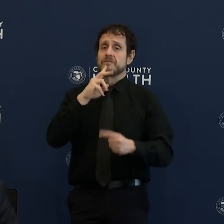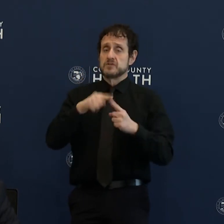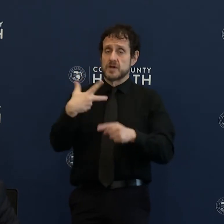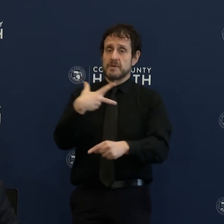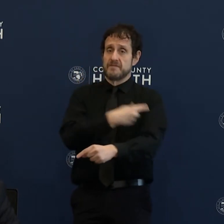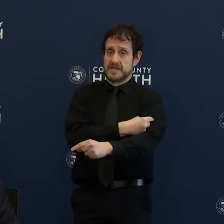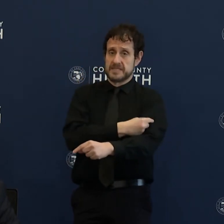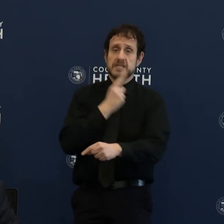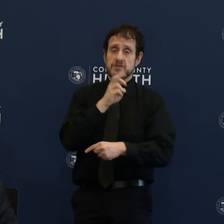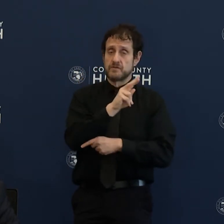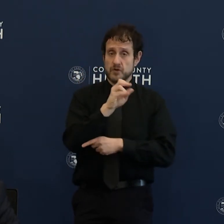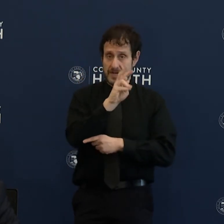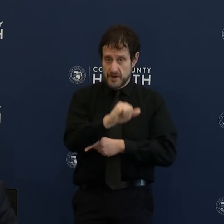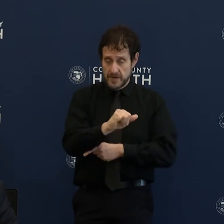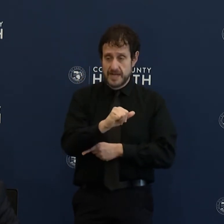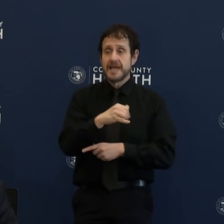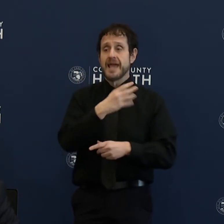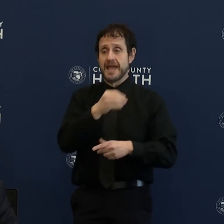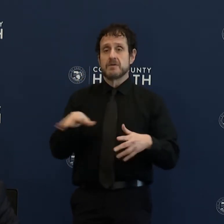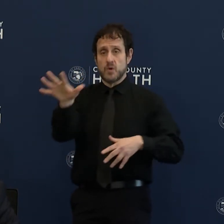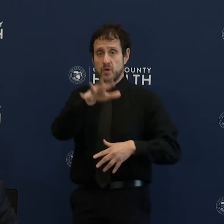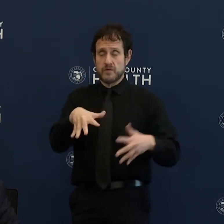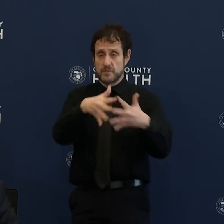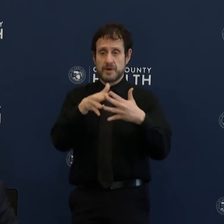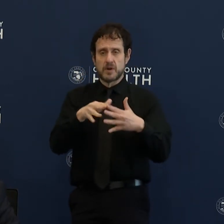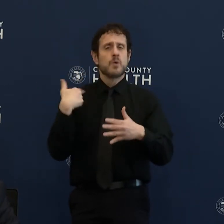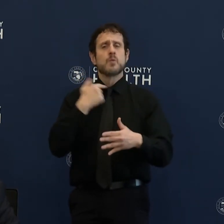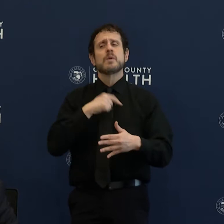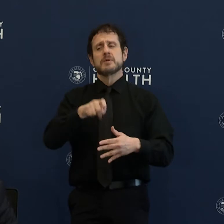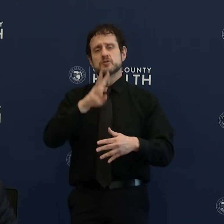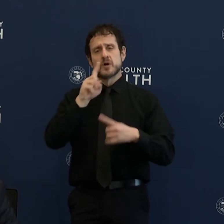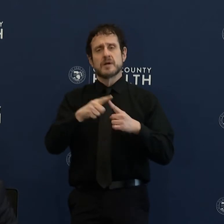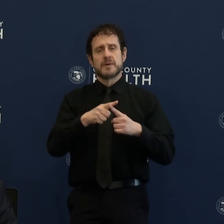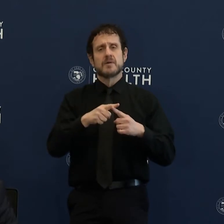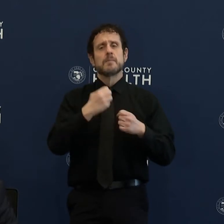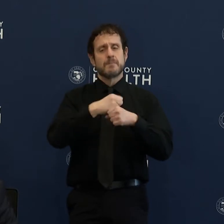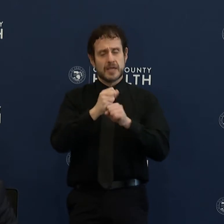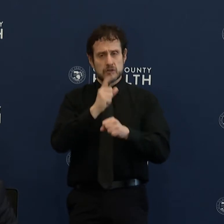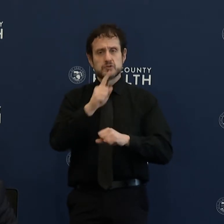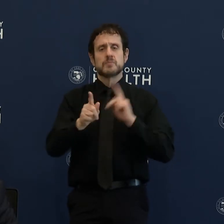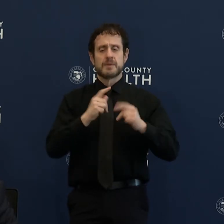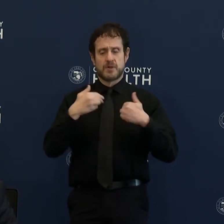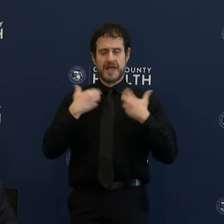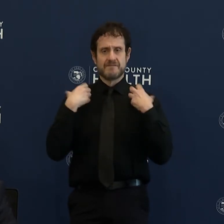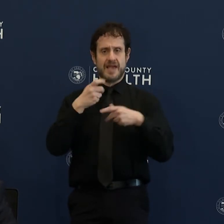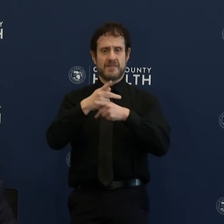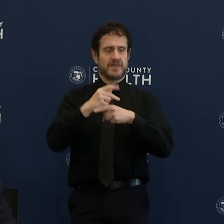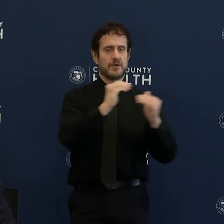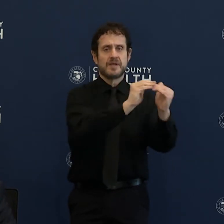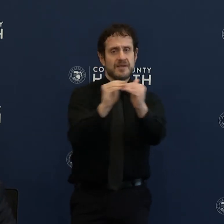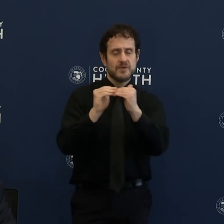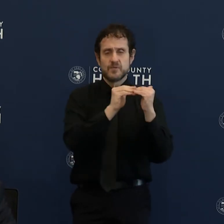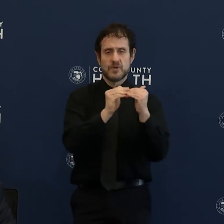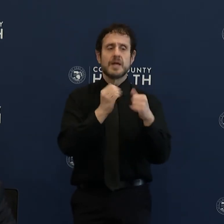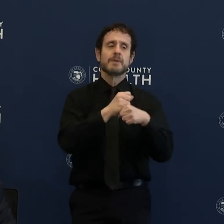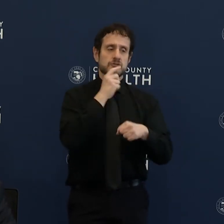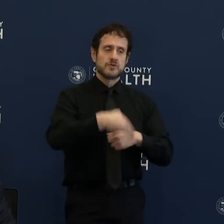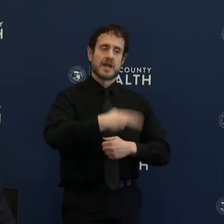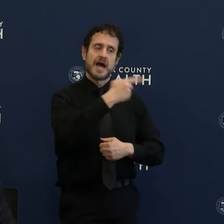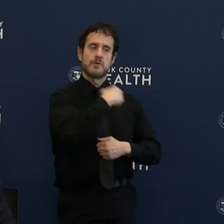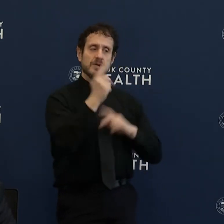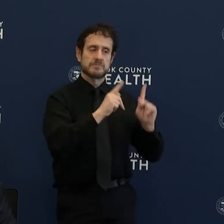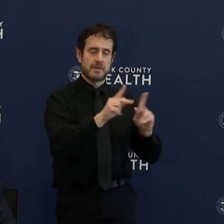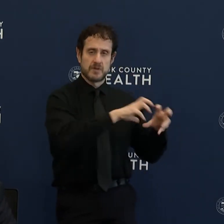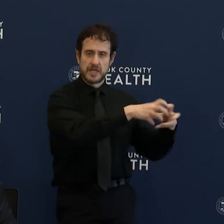of our county or our country without talking about health equity and how we're going to ensure that vulnerable and at-risk populations are centrally part of that